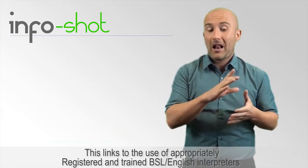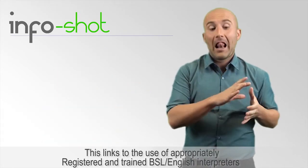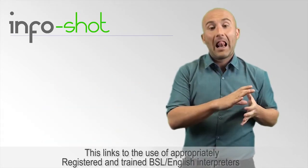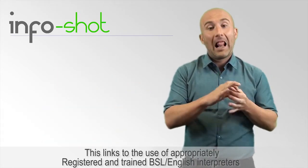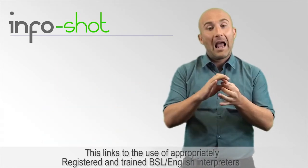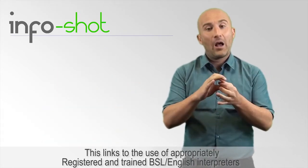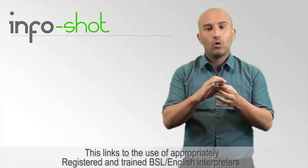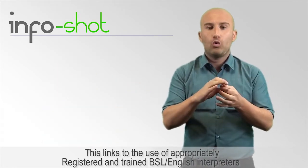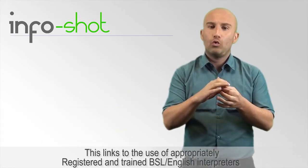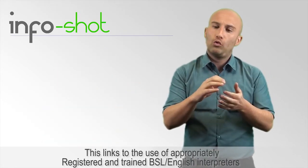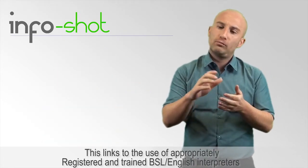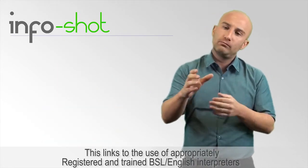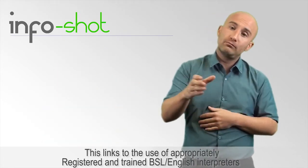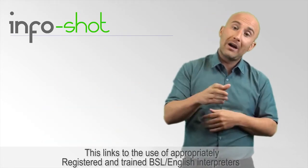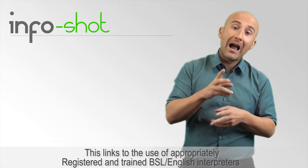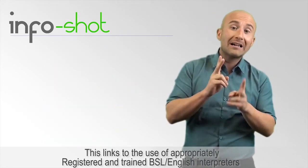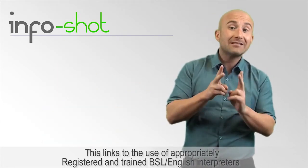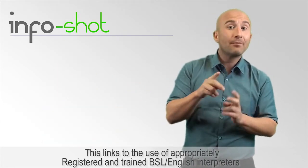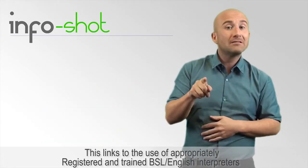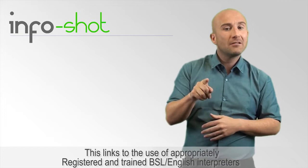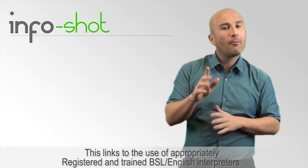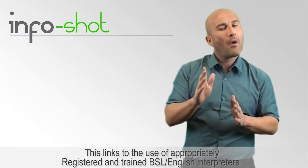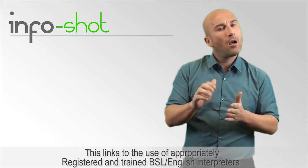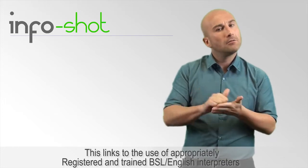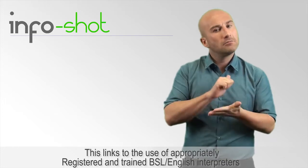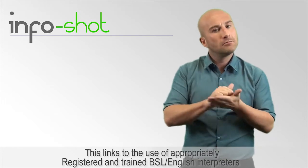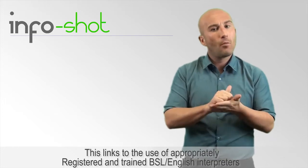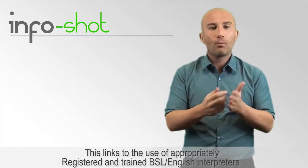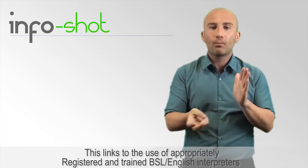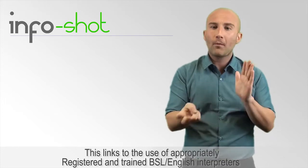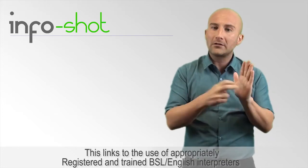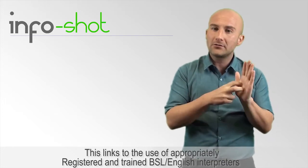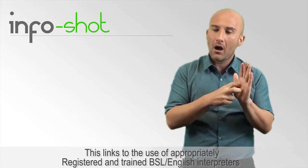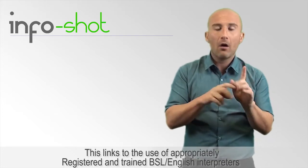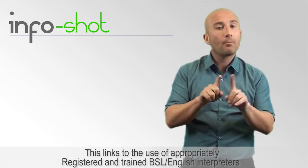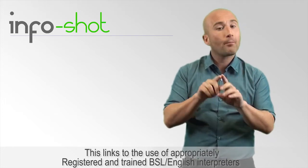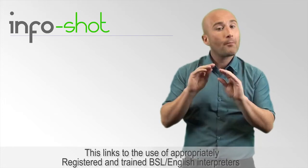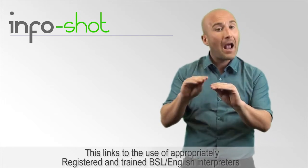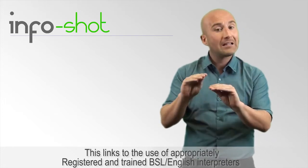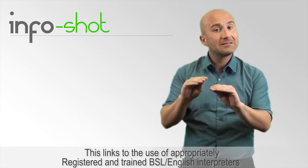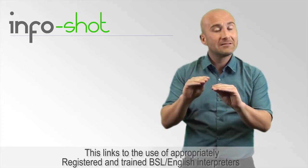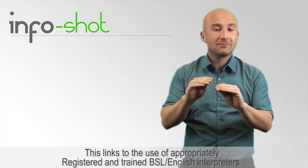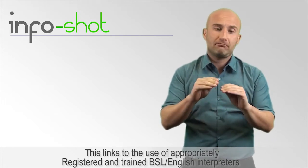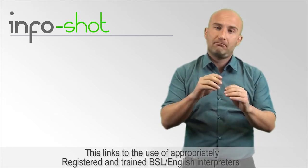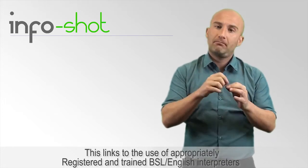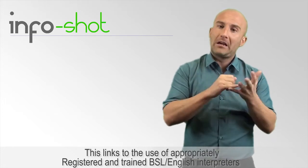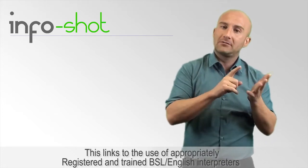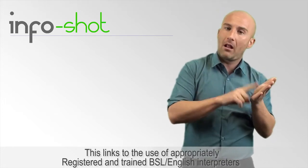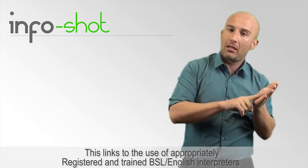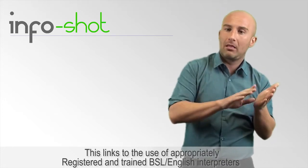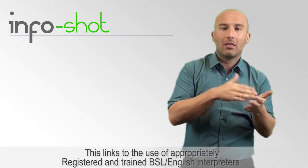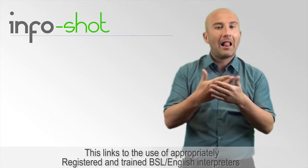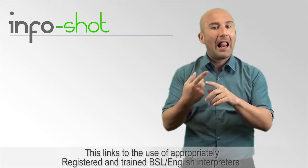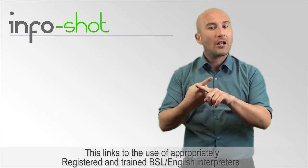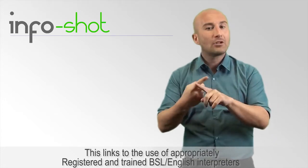This links to the use of appropriately registered and trained BSL to English interpreters.